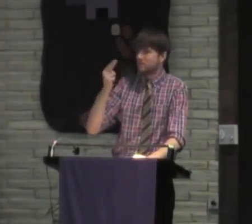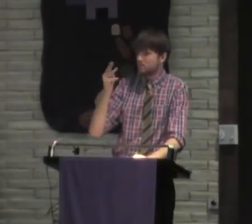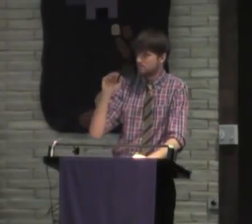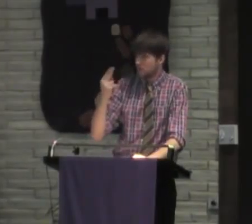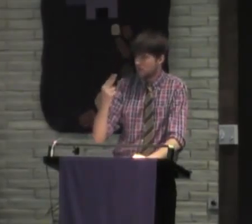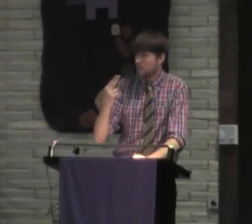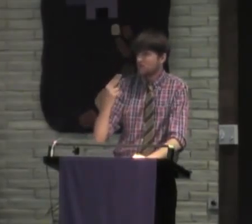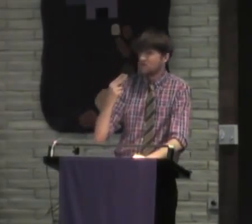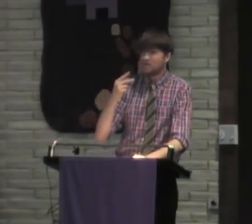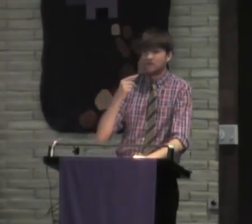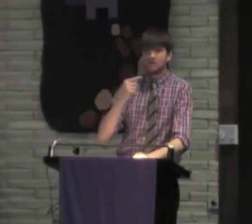that it takes all of them.